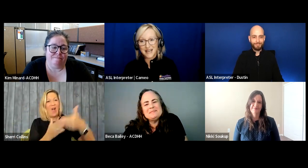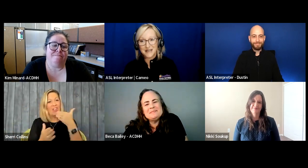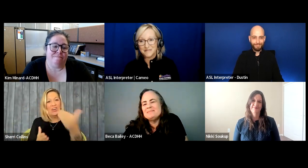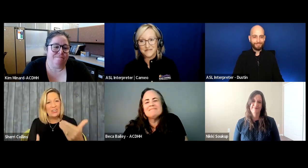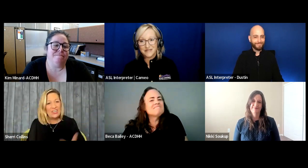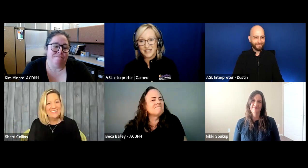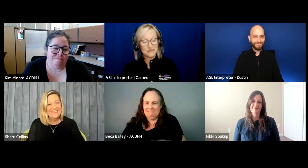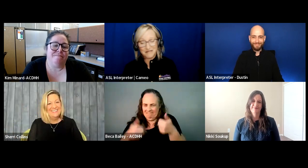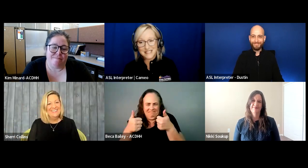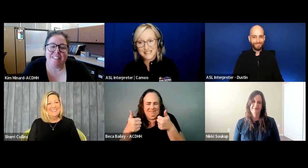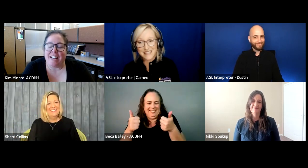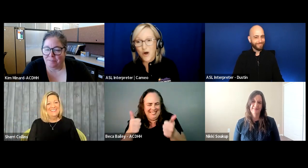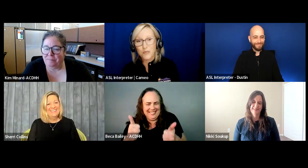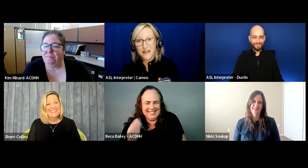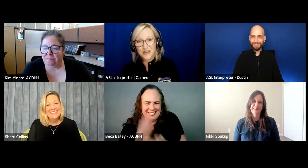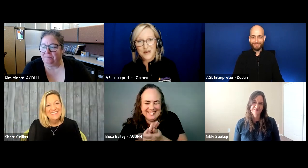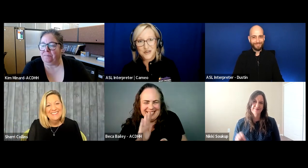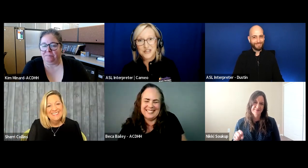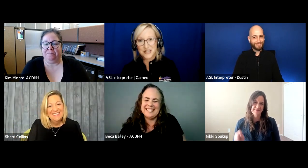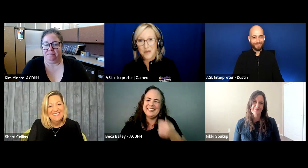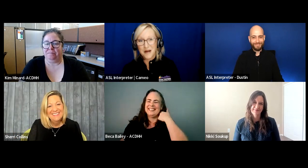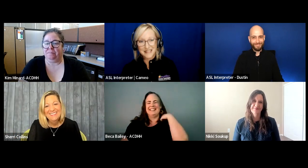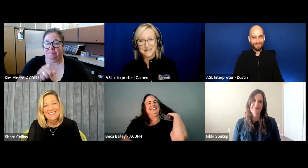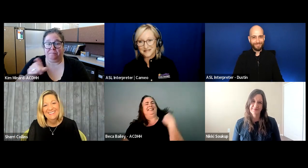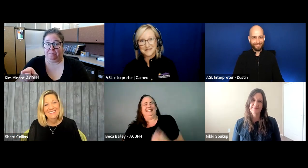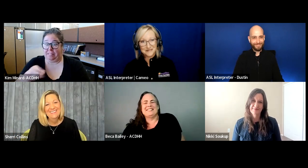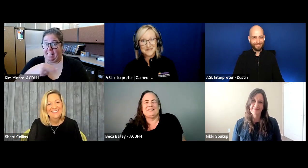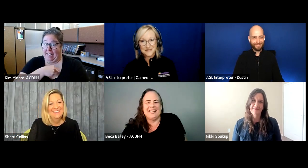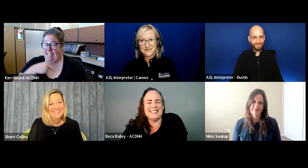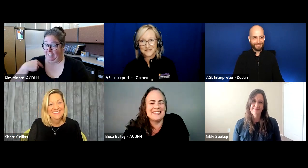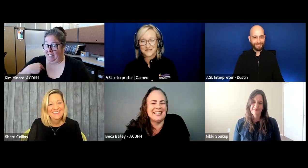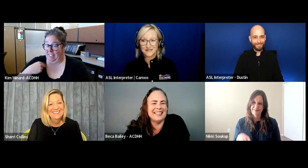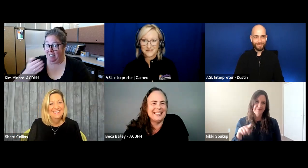But it's all moving in the right direction. It's all positive.